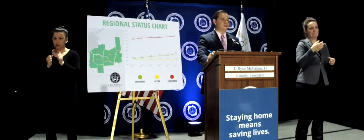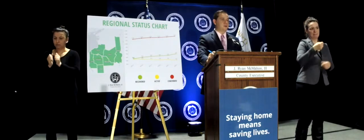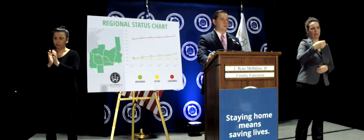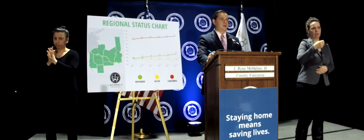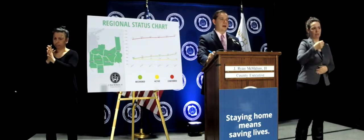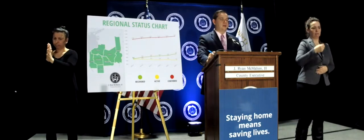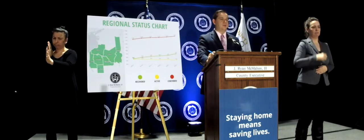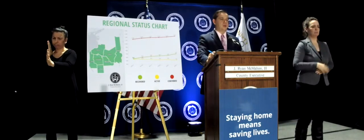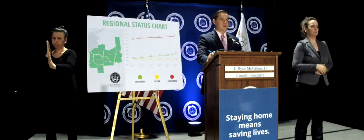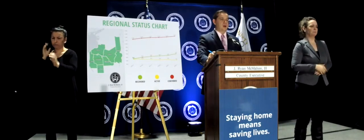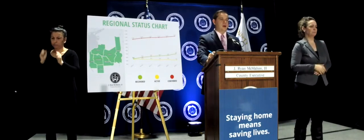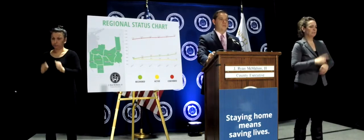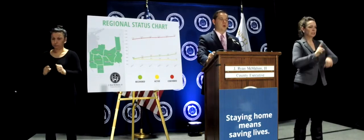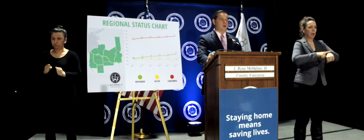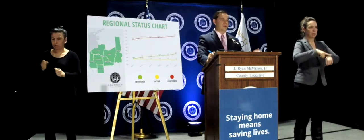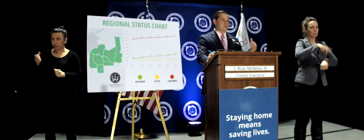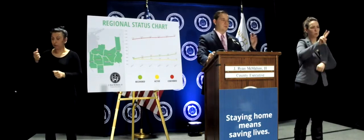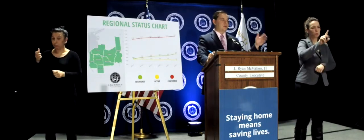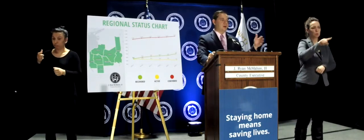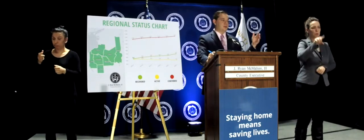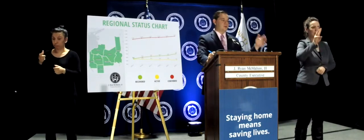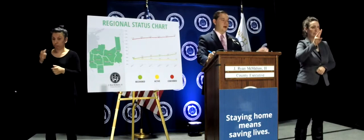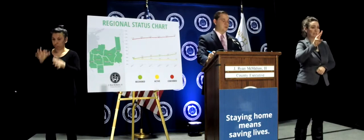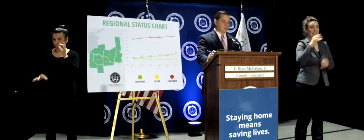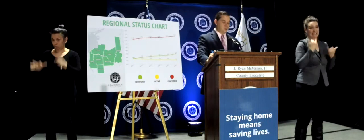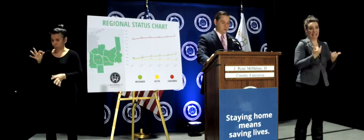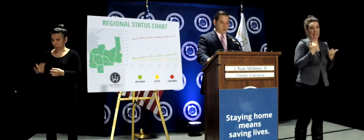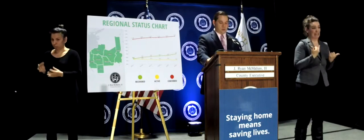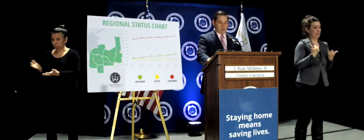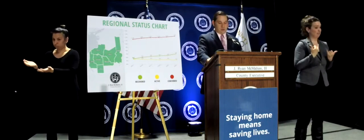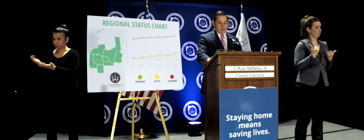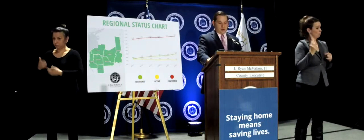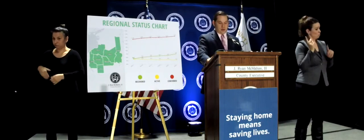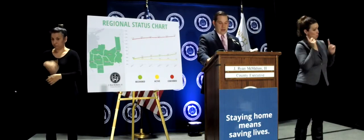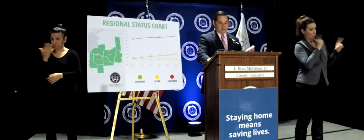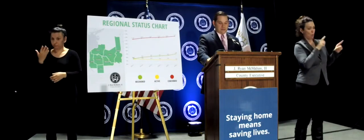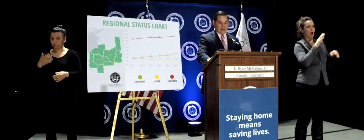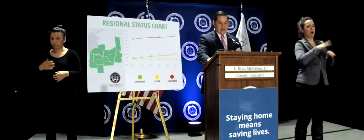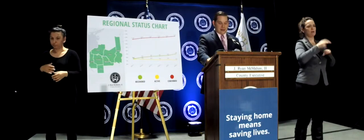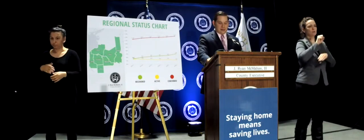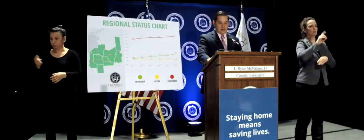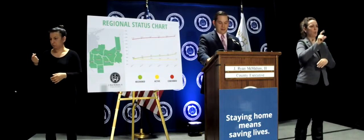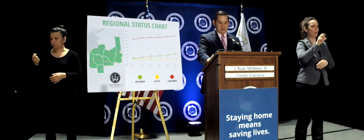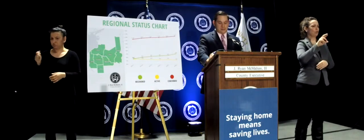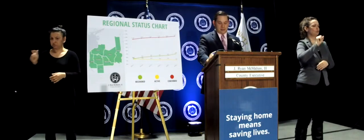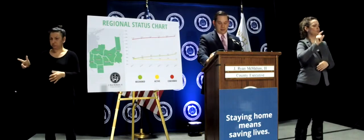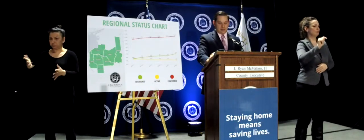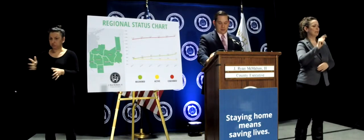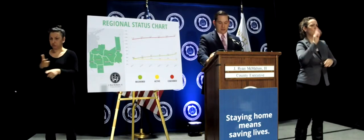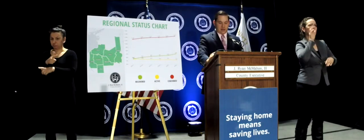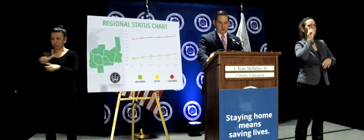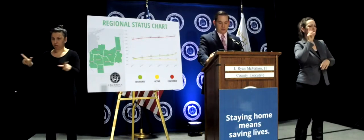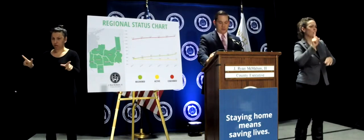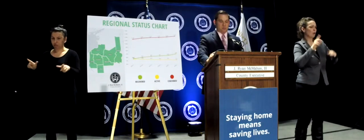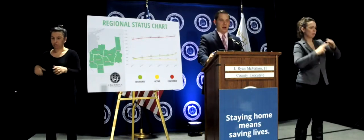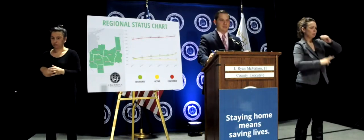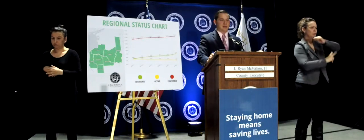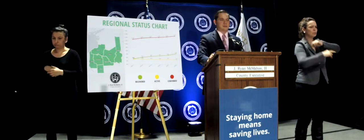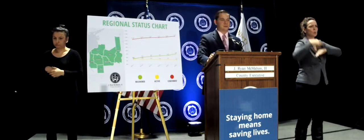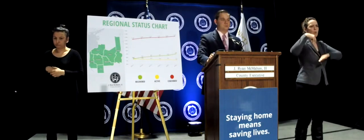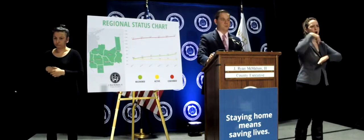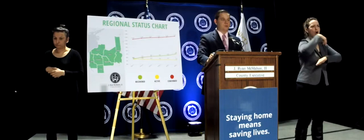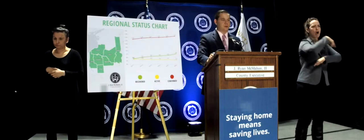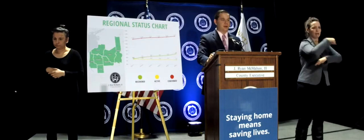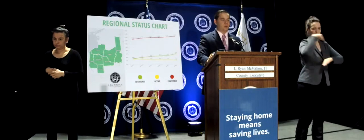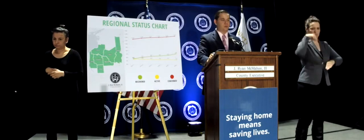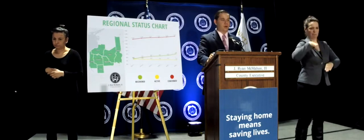participating in this, and there will be a lot of milk given out to many, many different households. So every day is a challenge in this